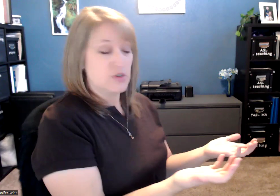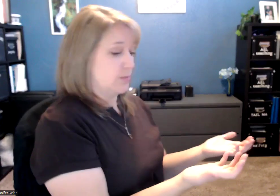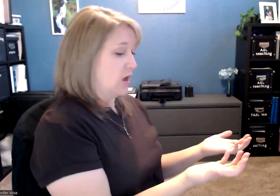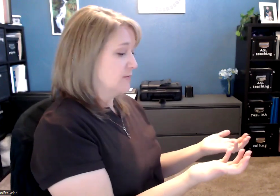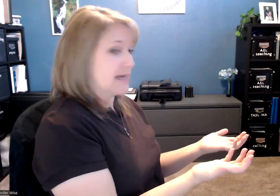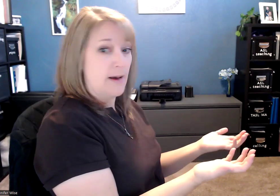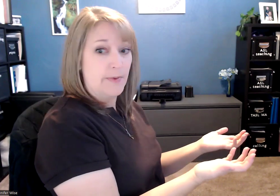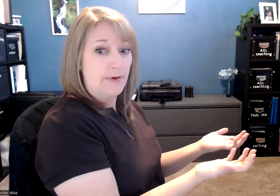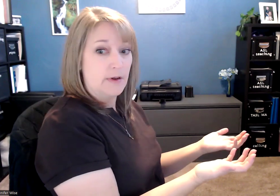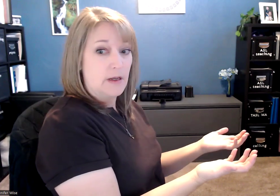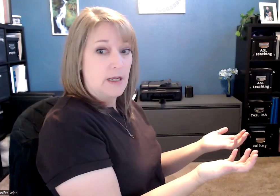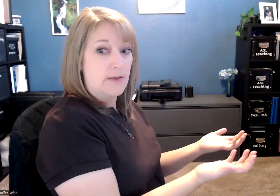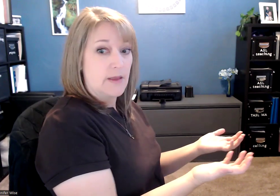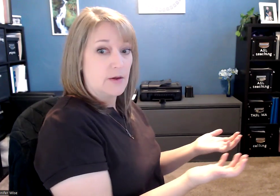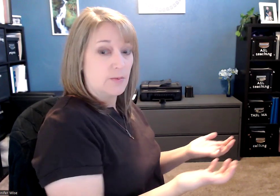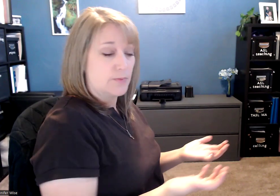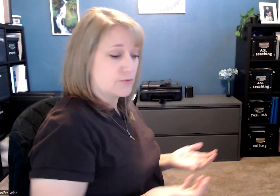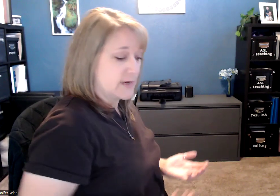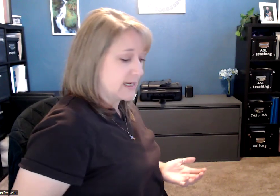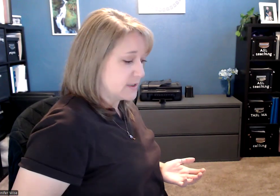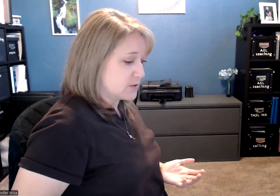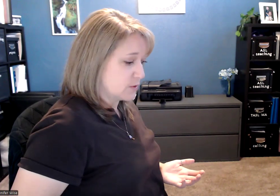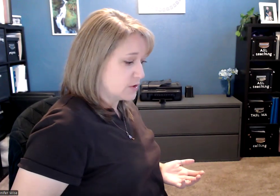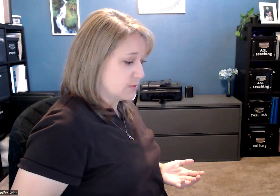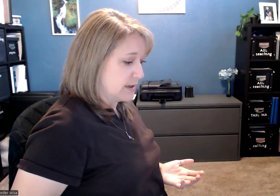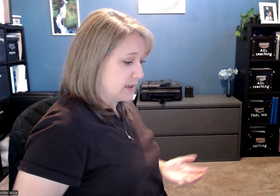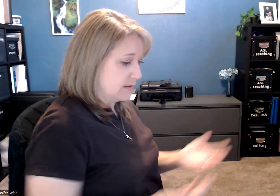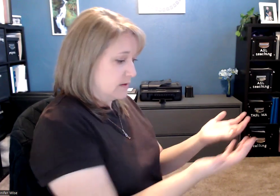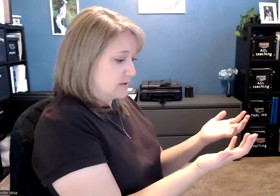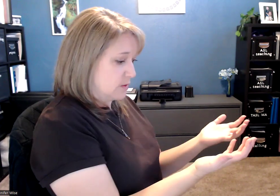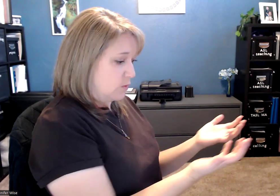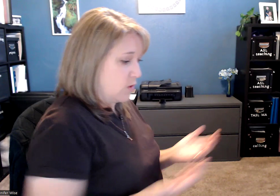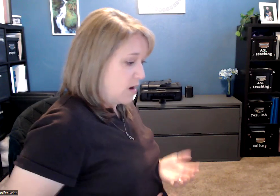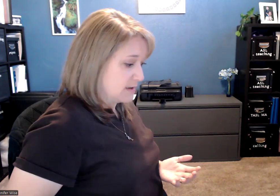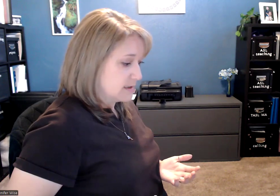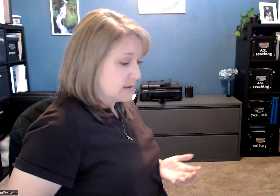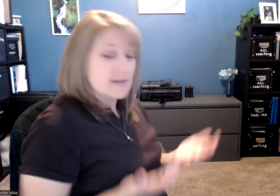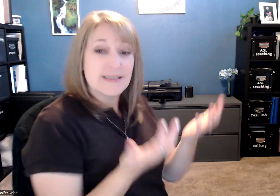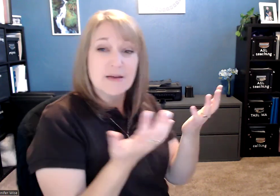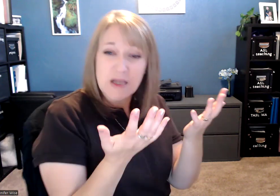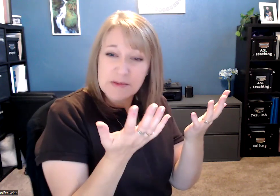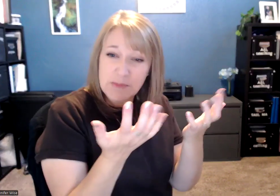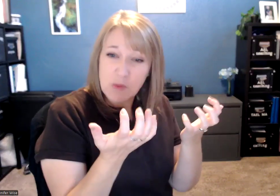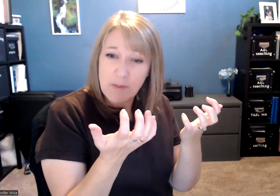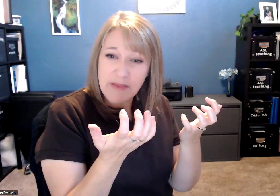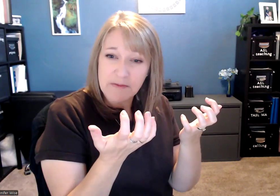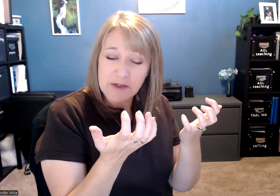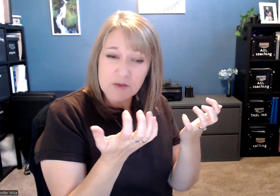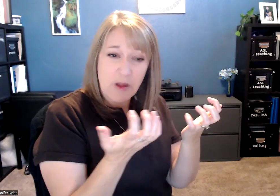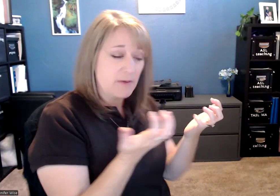your palms up, and then you bring it in towards your body. So want. Sometimes people will bend their fingers while they're